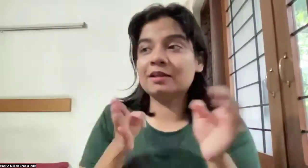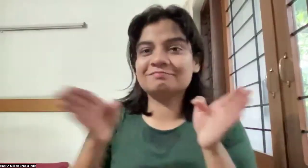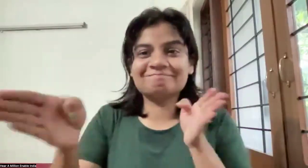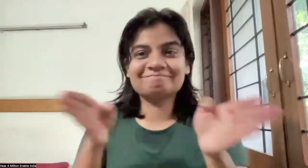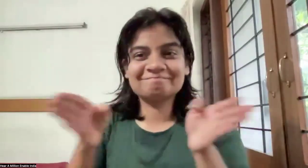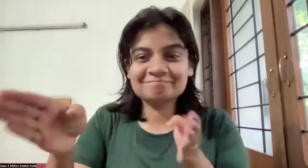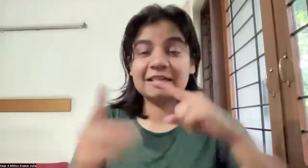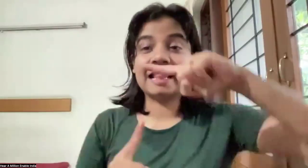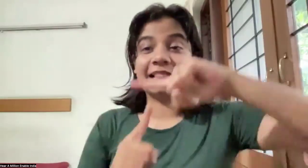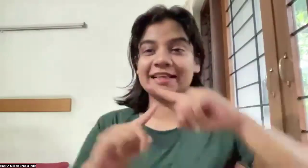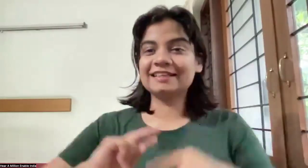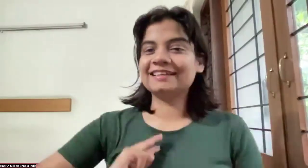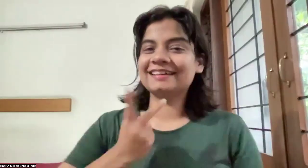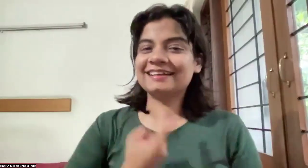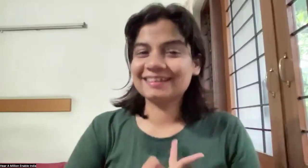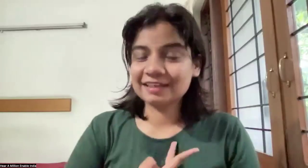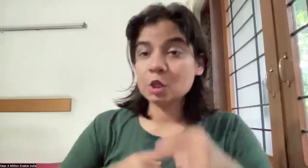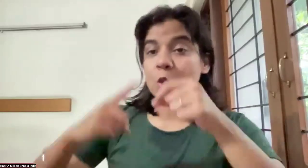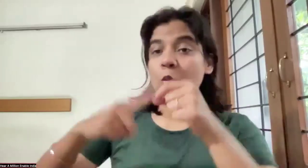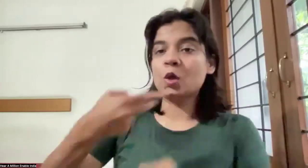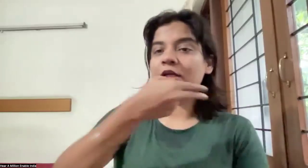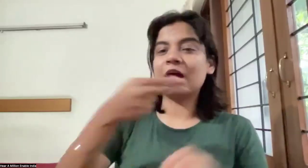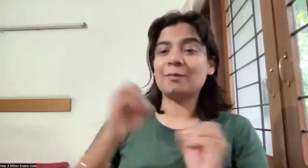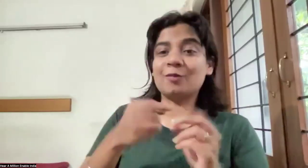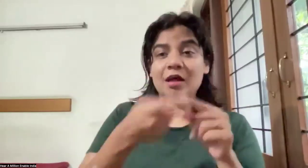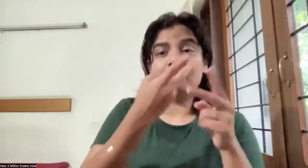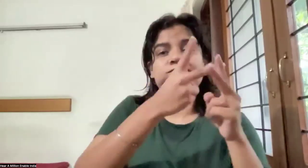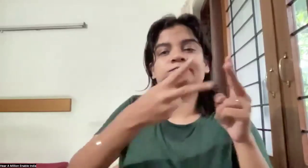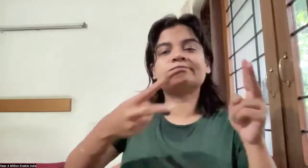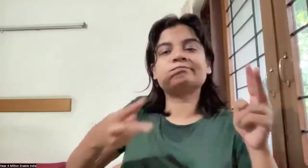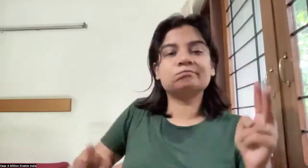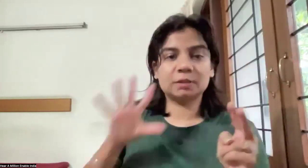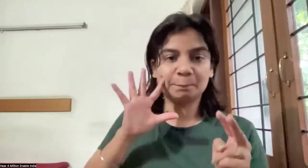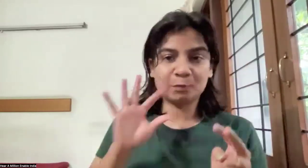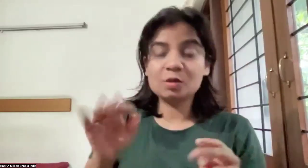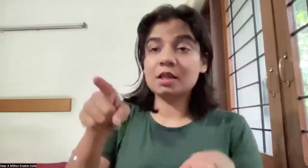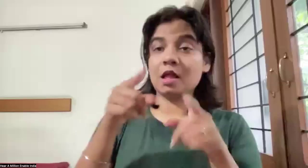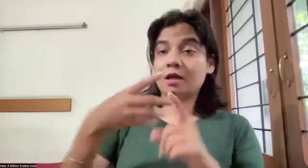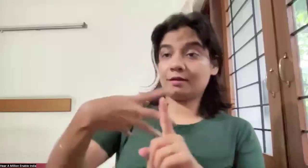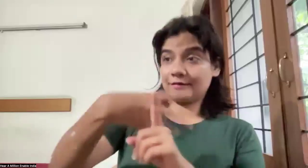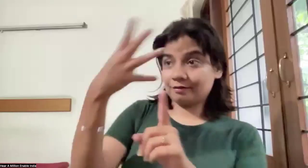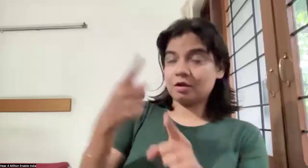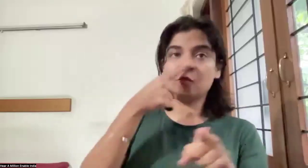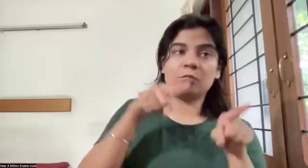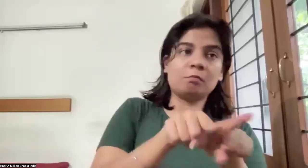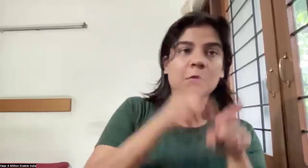You all know the acronym LGBTQI: lesbian, gay,